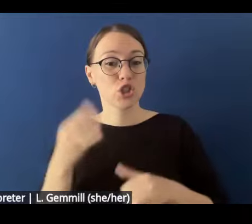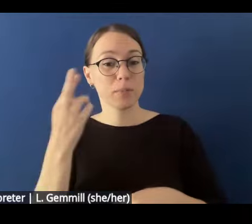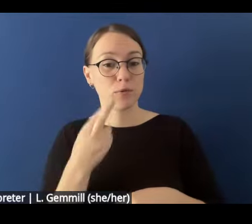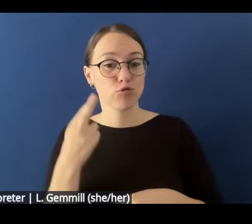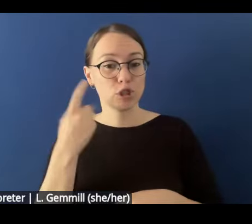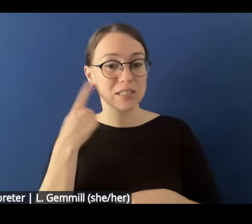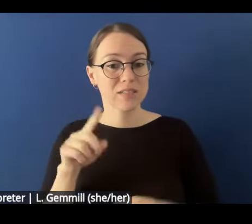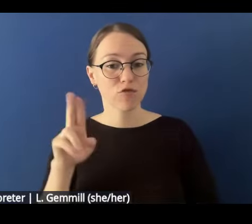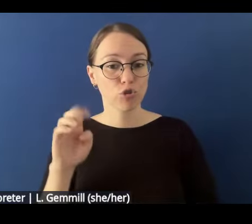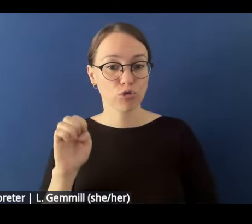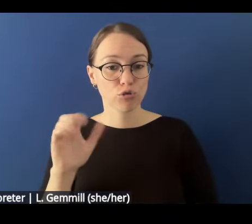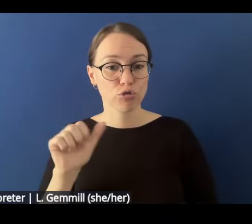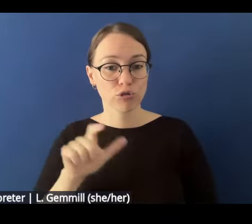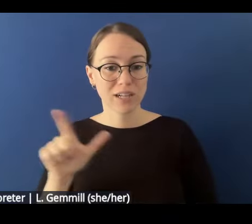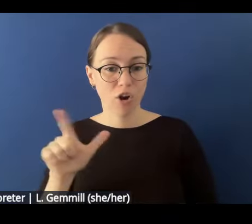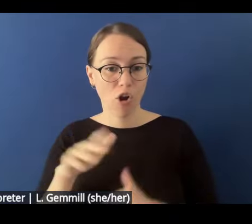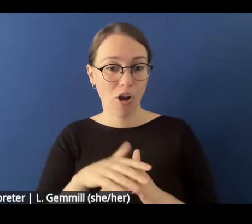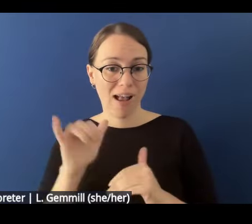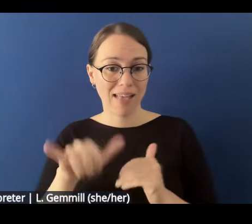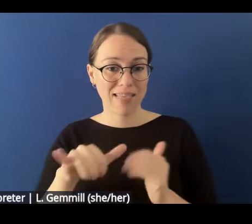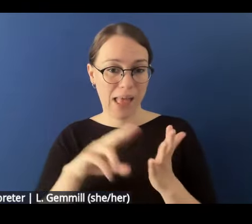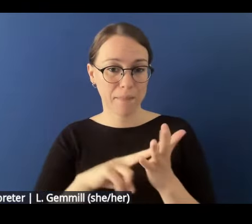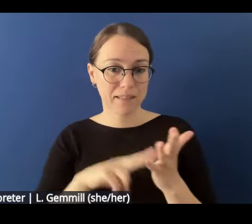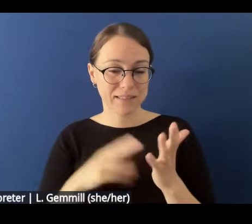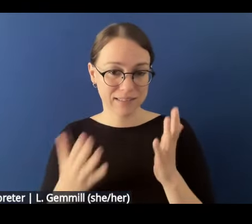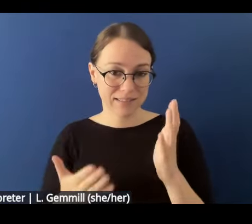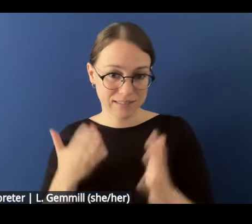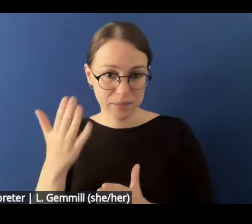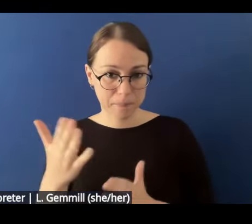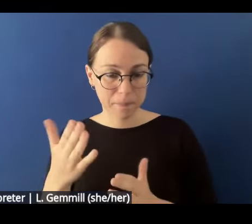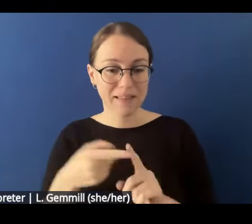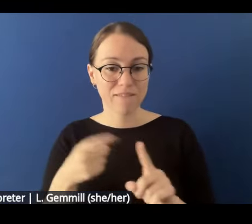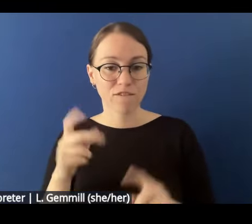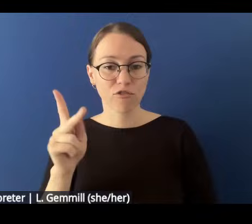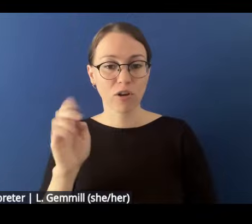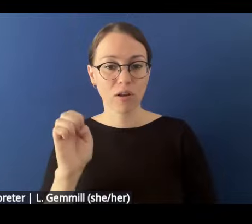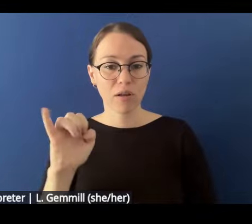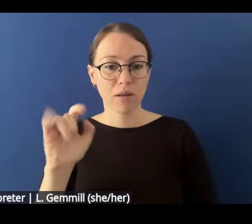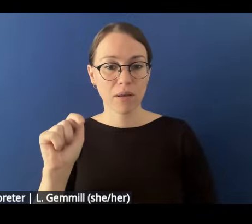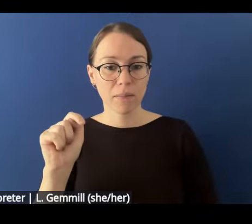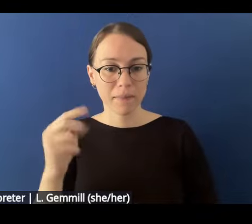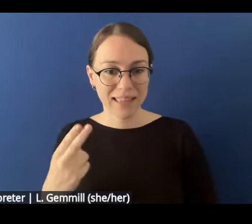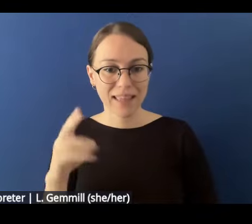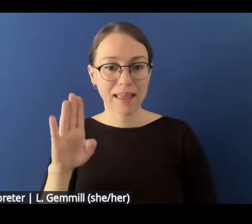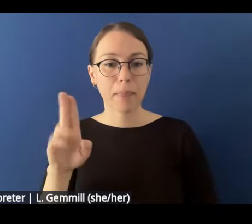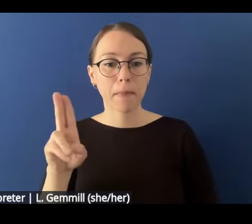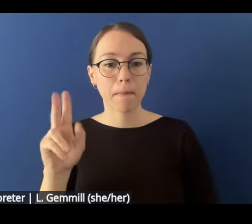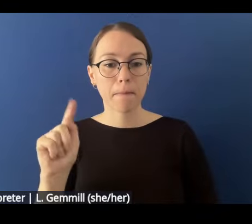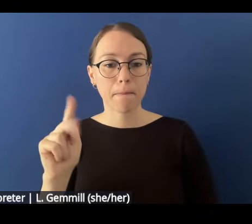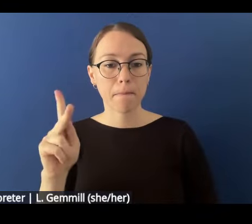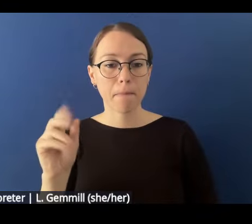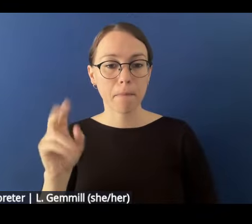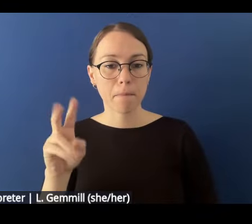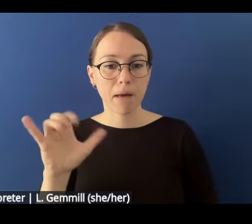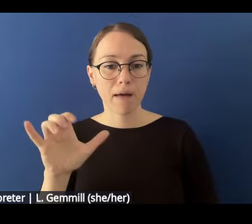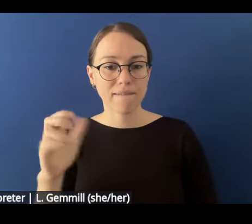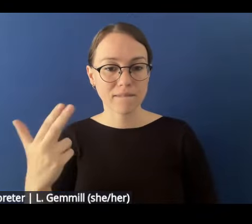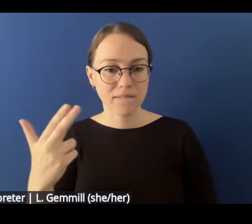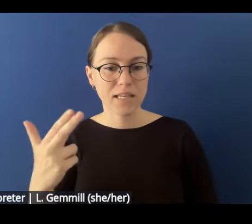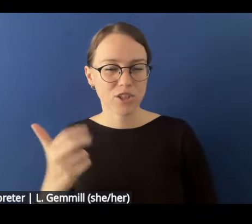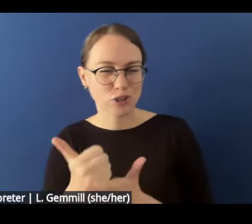on the petition submitted by Keith Butkovich. Butkovich, Okay. thank you, against State Representative Peter Hertzberg